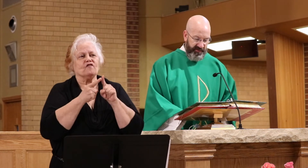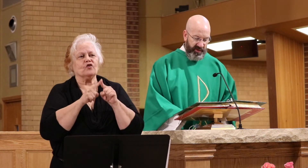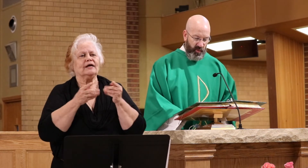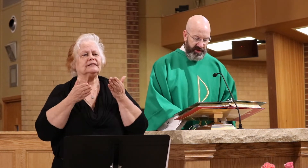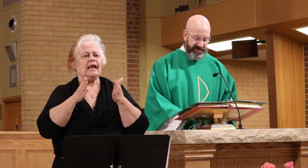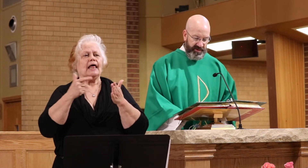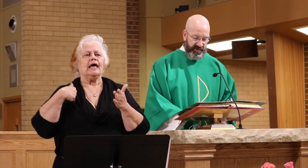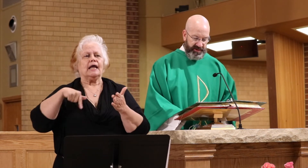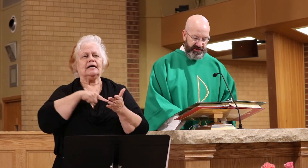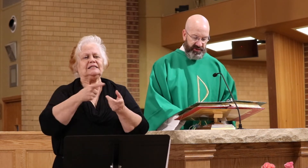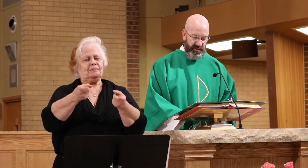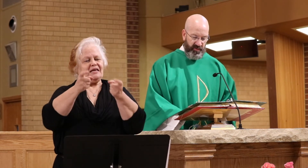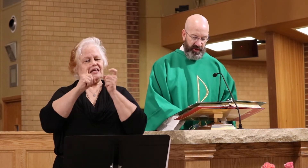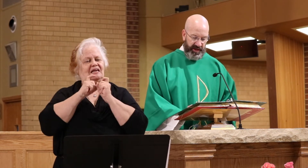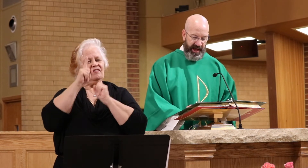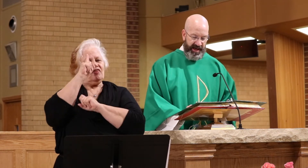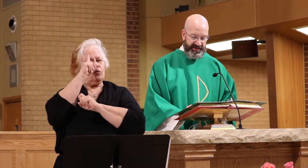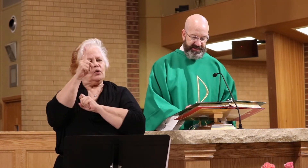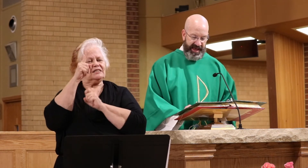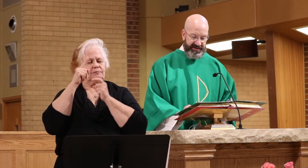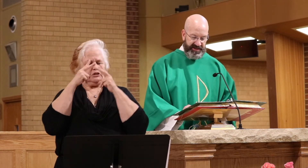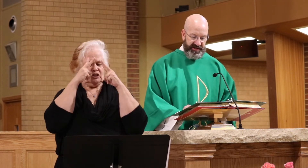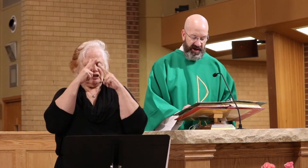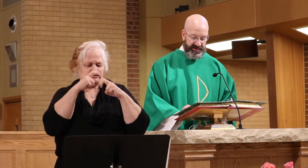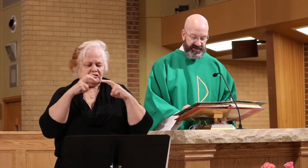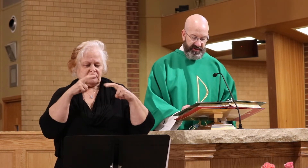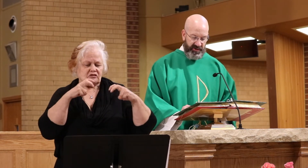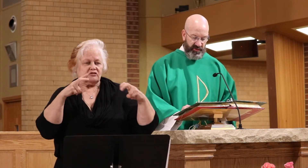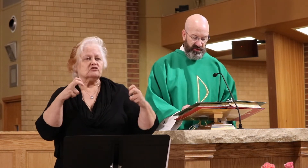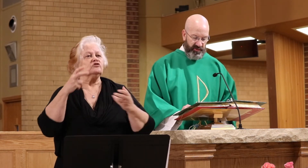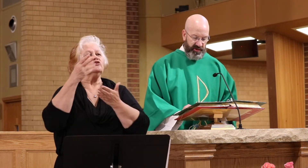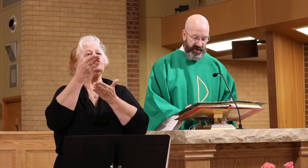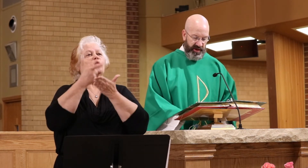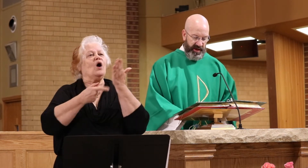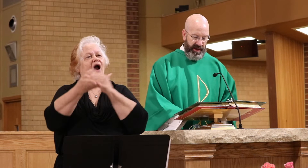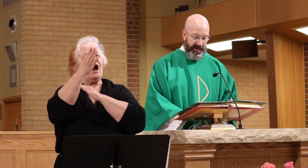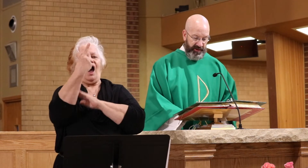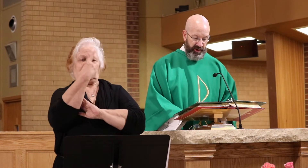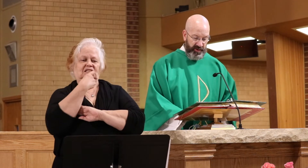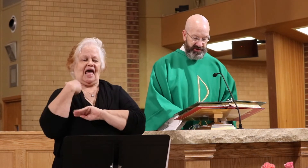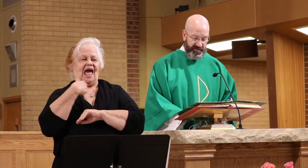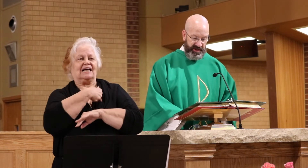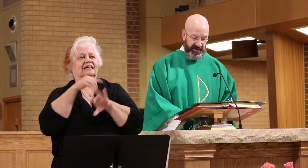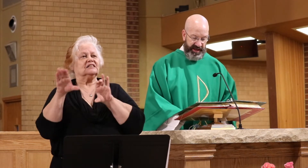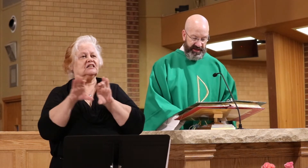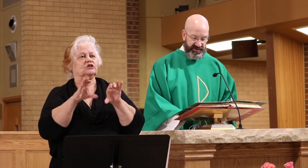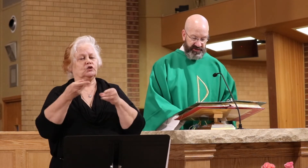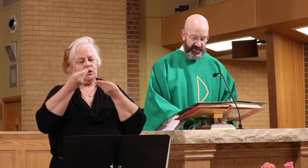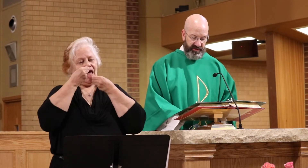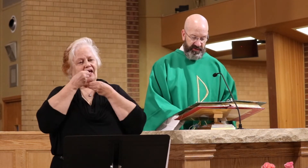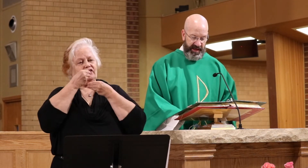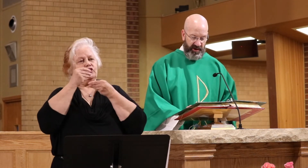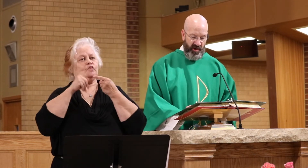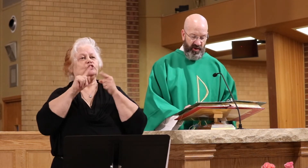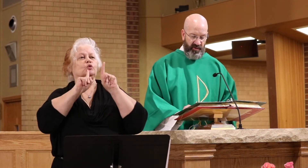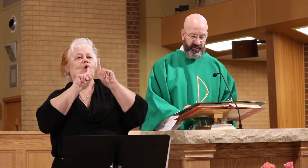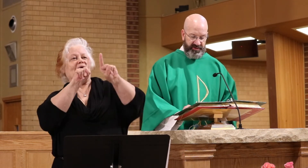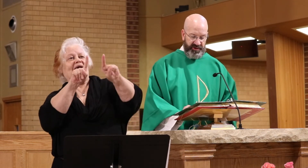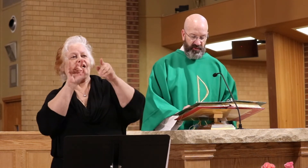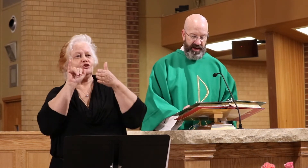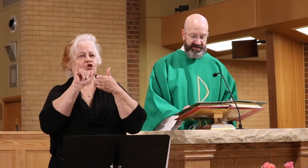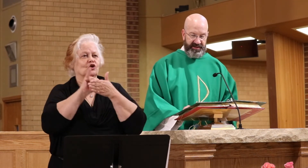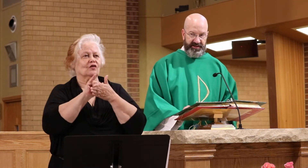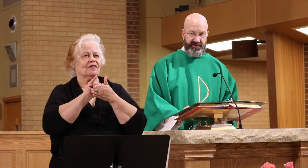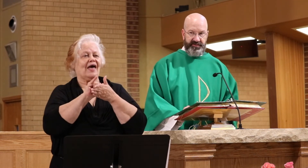May we be given the wisdom to discern what God is asking us to do and the nourishment to answer that call